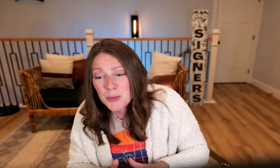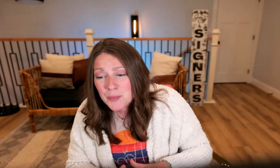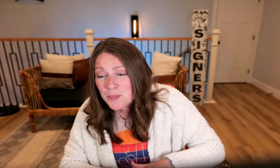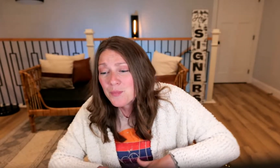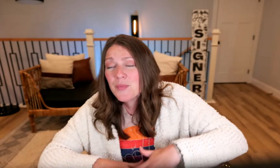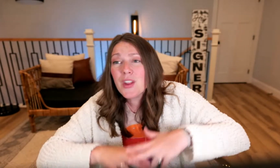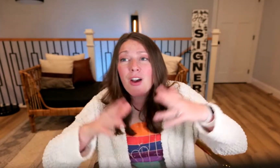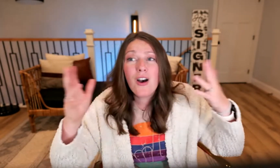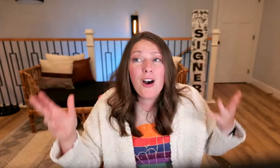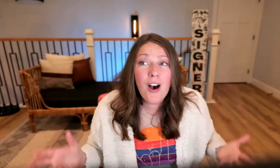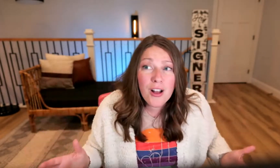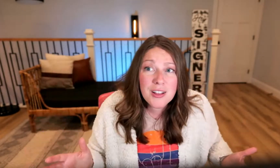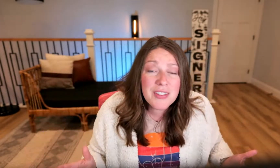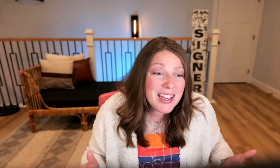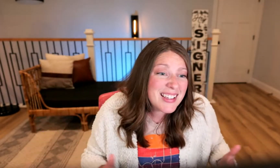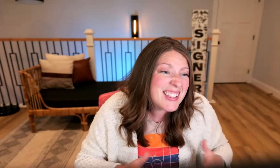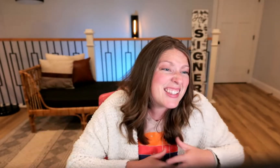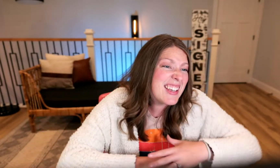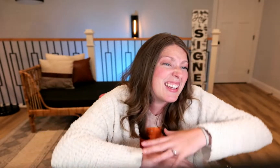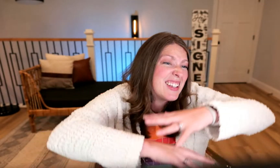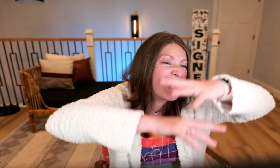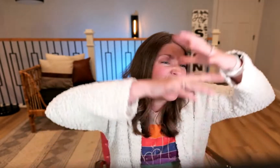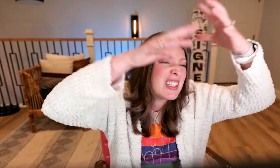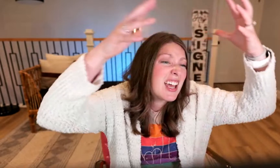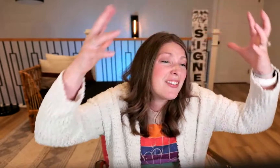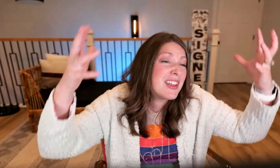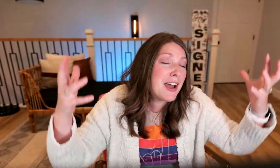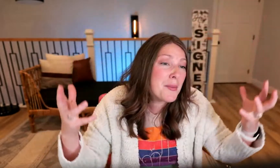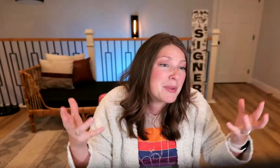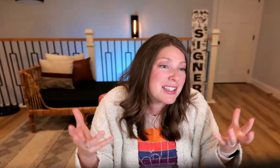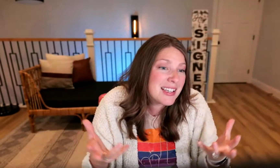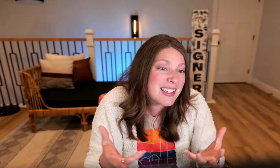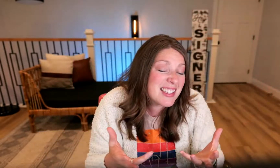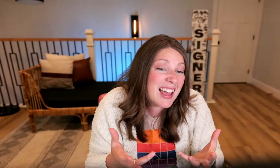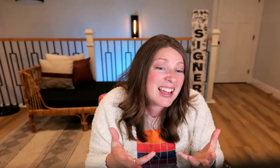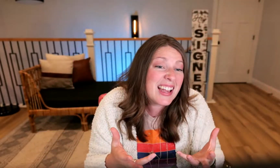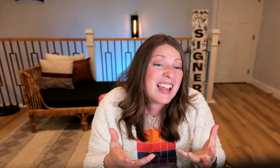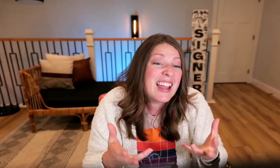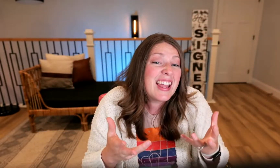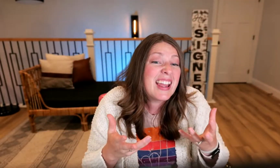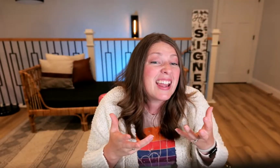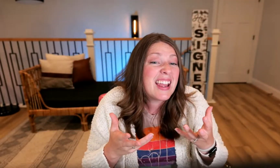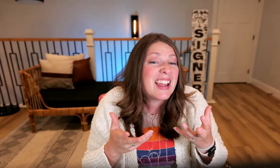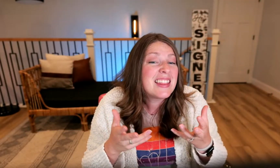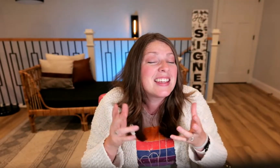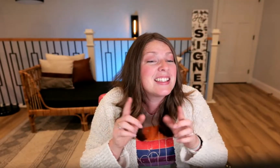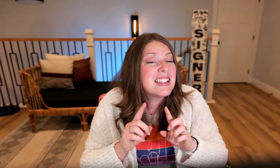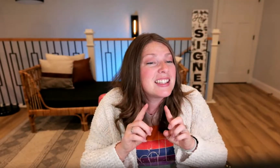So all of this just kind of encompasses like the